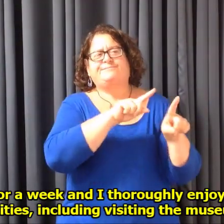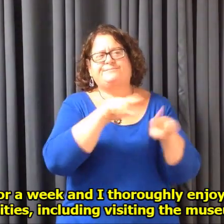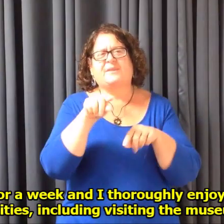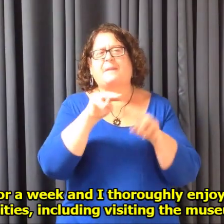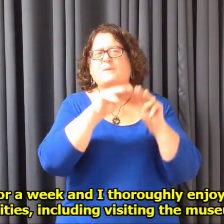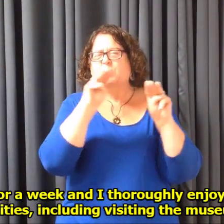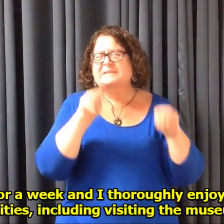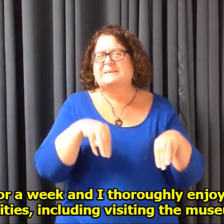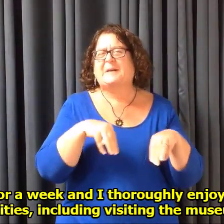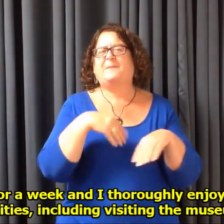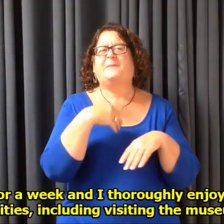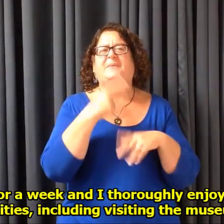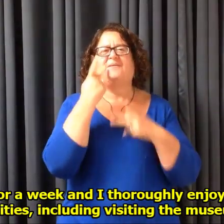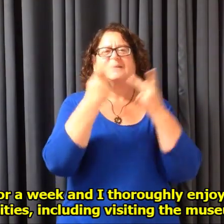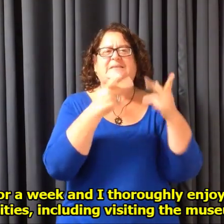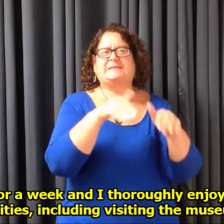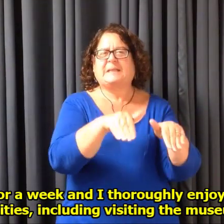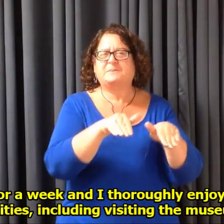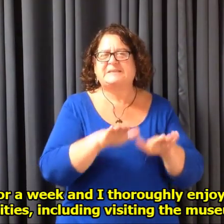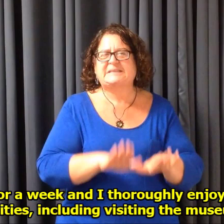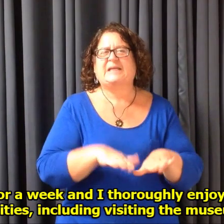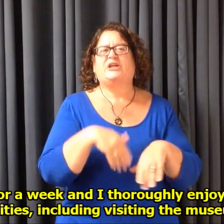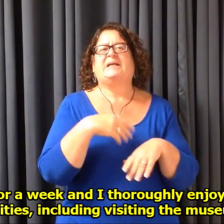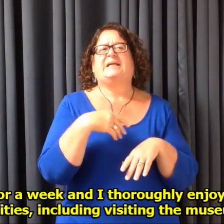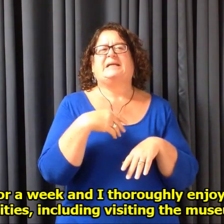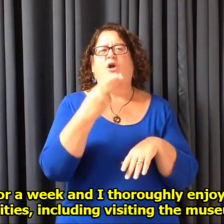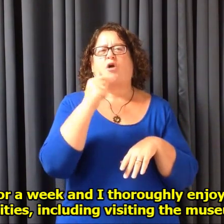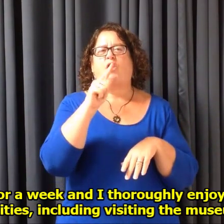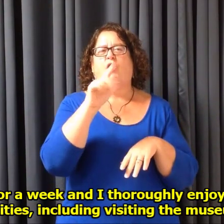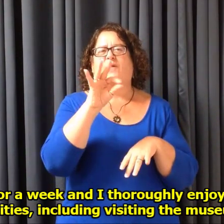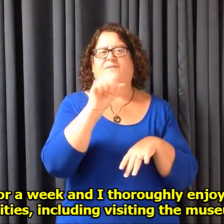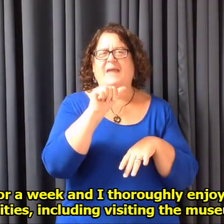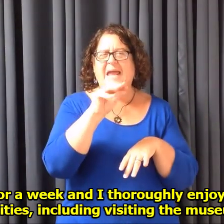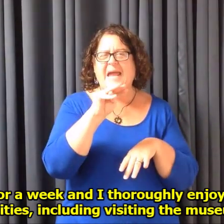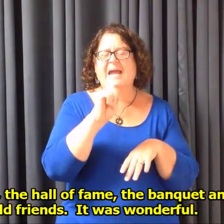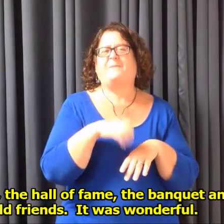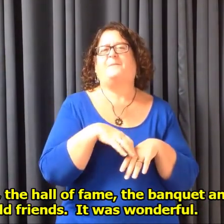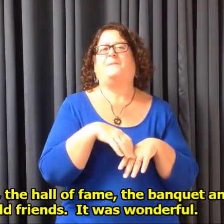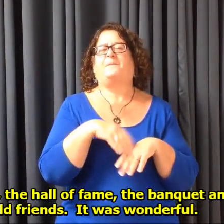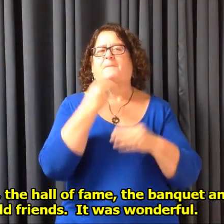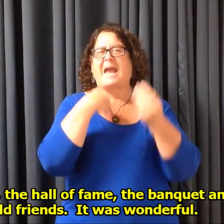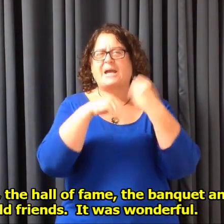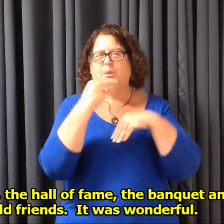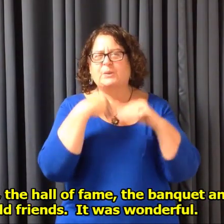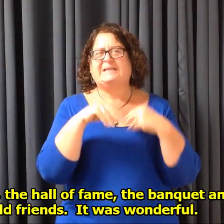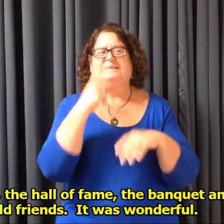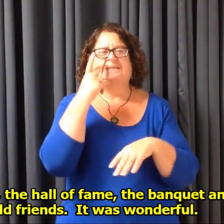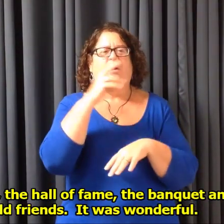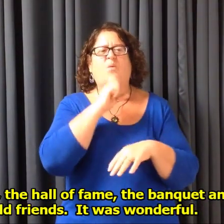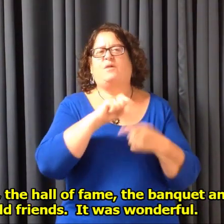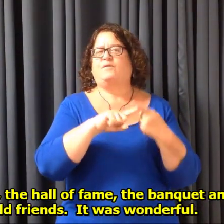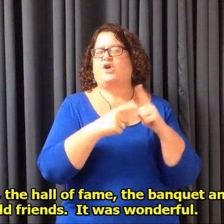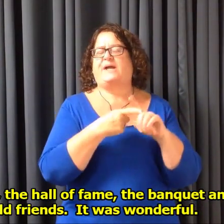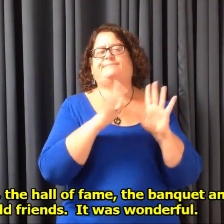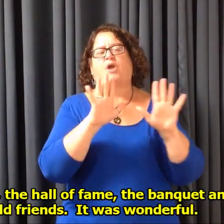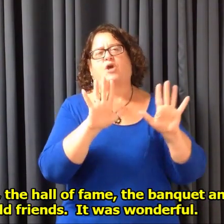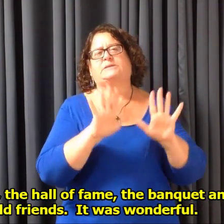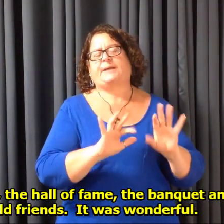a week and I thoroughly enjoyed all of the activities, including visiting the museum, the cemetery, the Hall of Fame, the banquet, and seeing